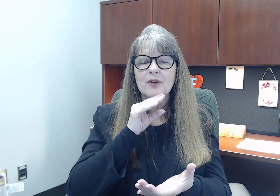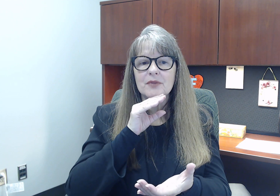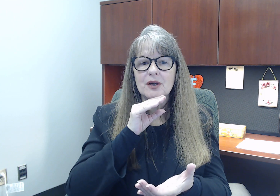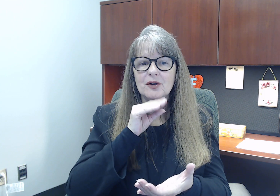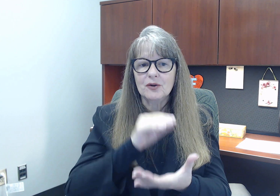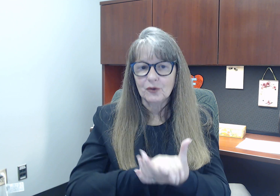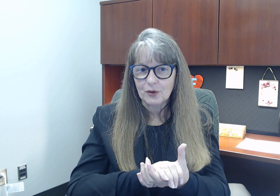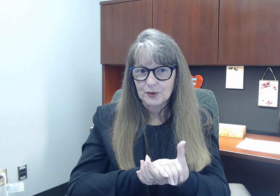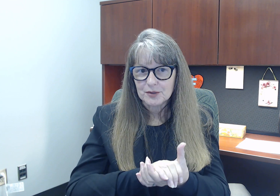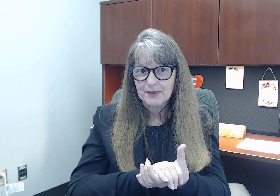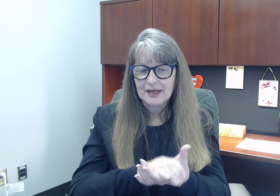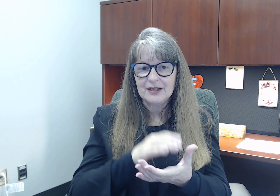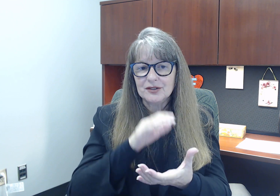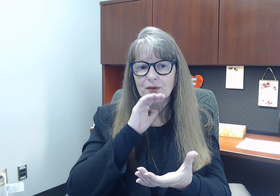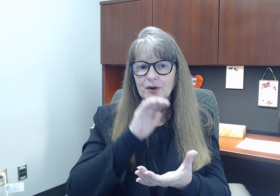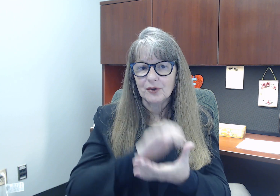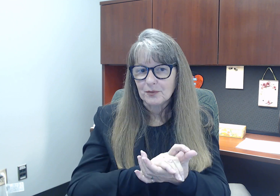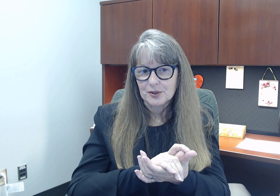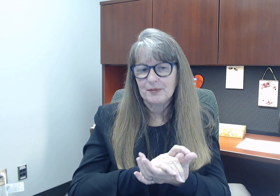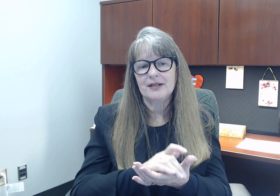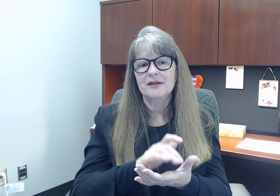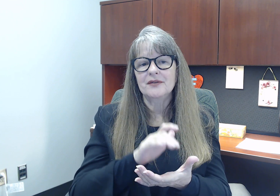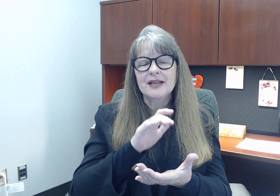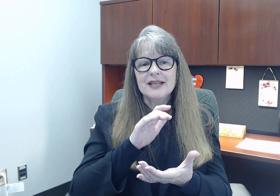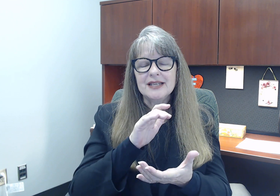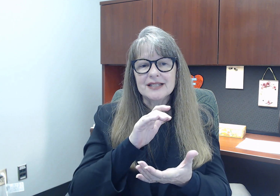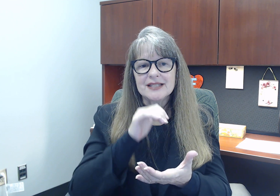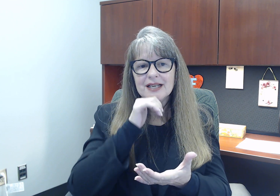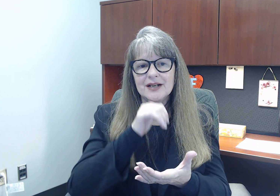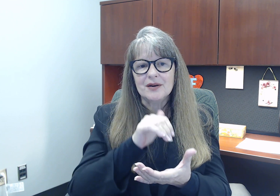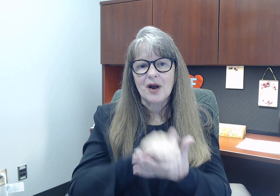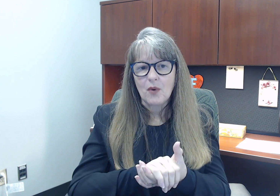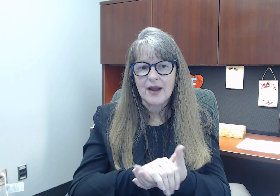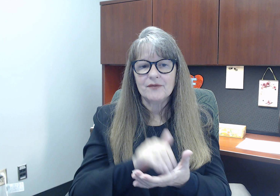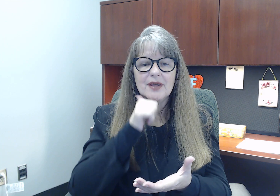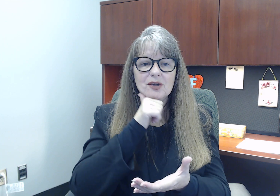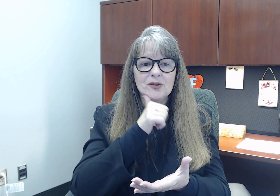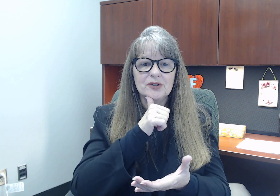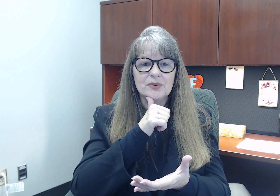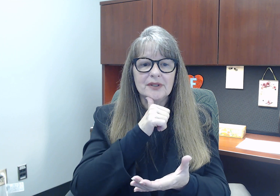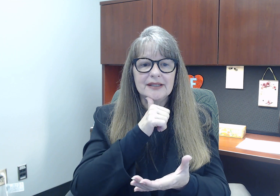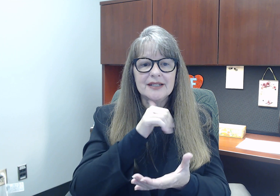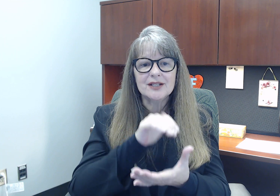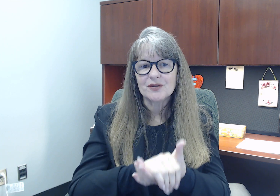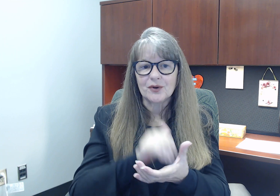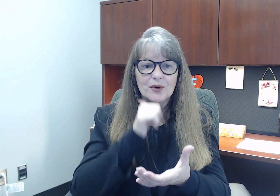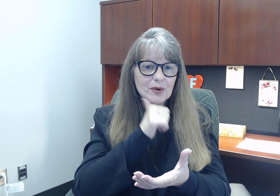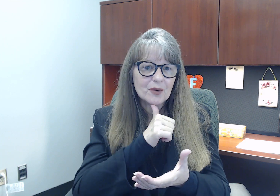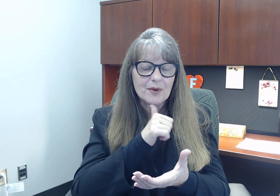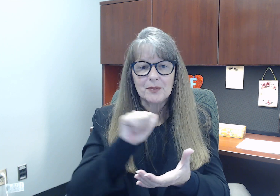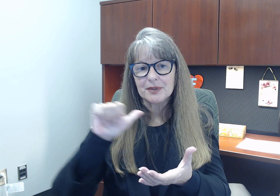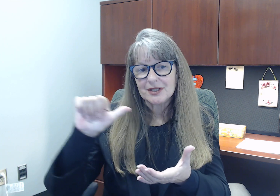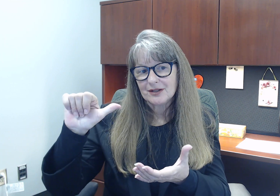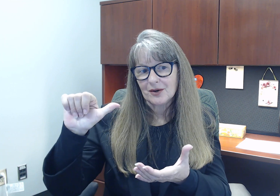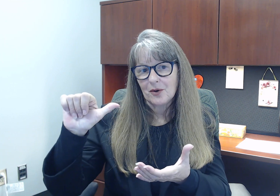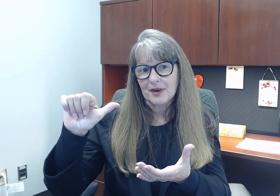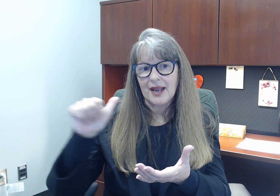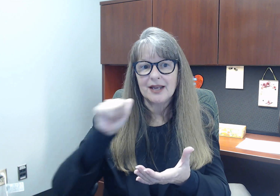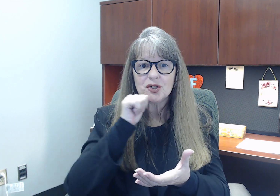the girl perspective, and so a girl perspective is a wife. So they usually do it like this for girl. Remember we did the open hand